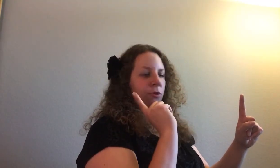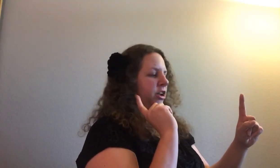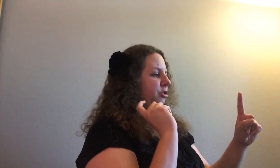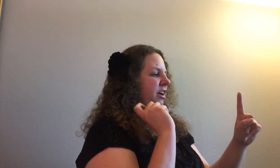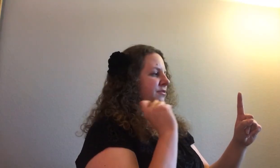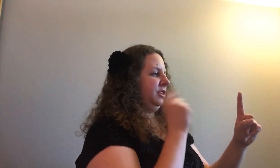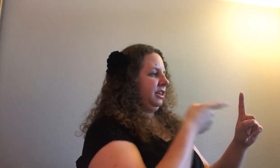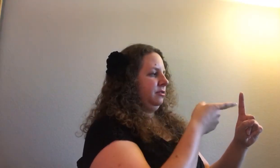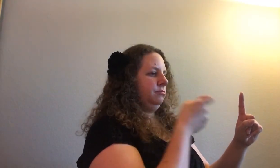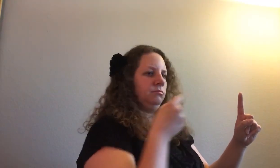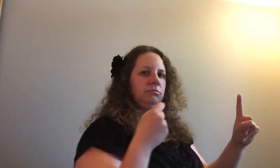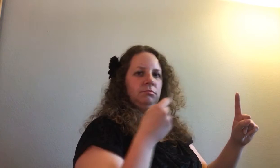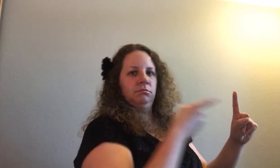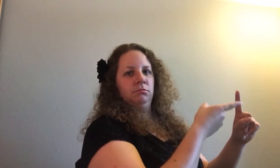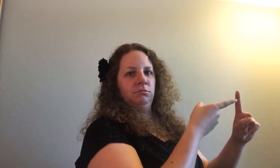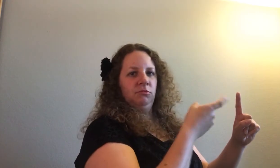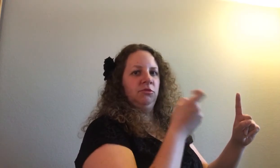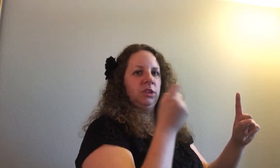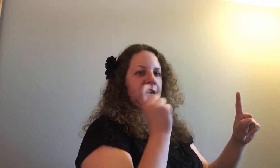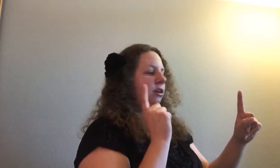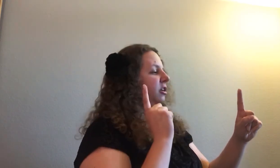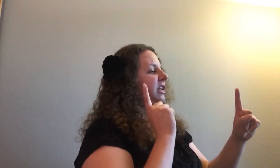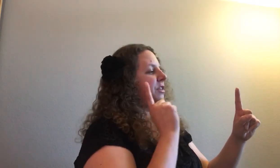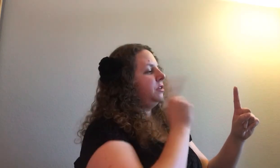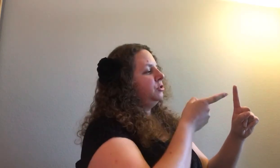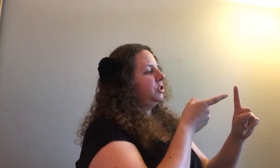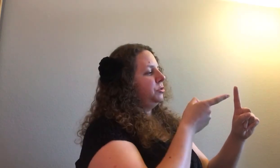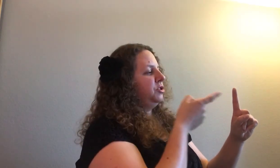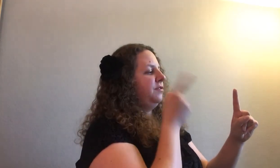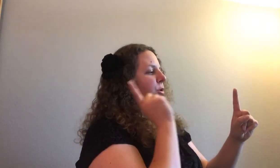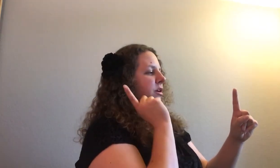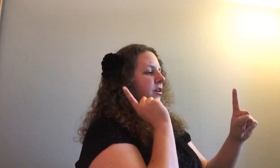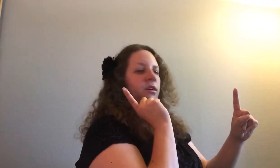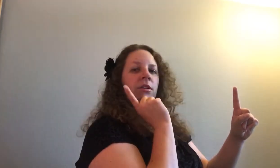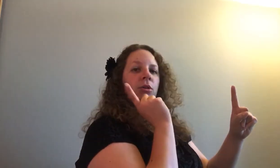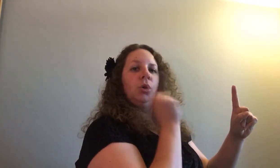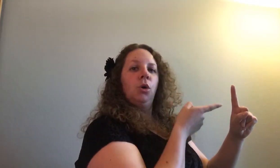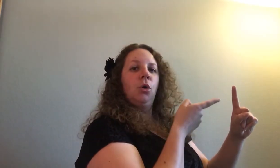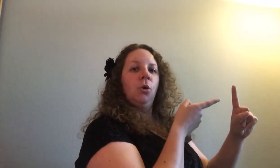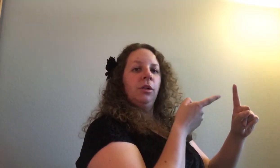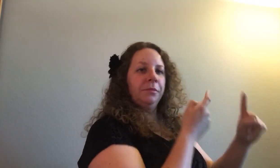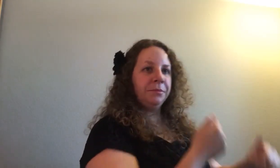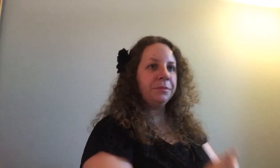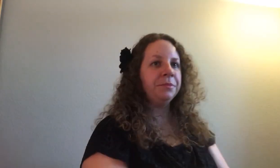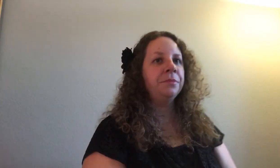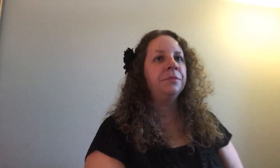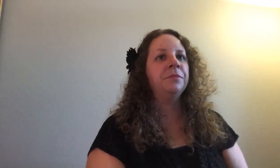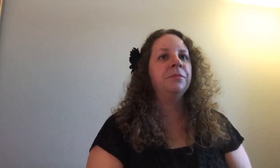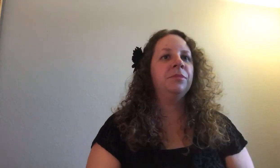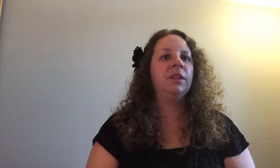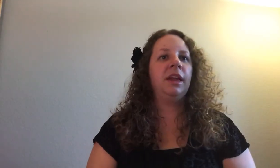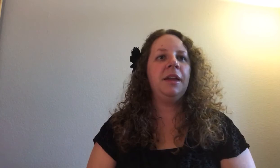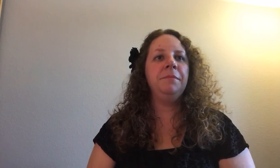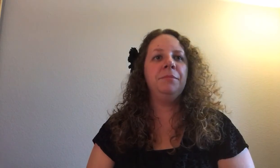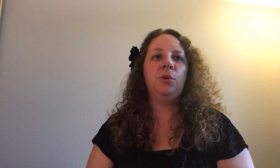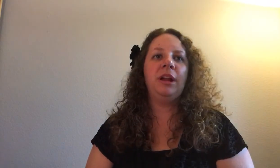You don't have to like flick it or anything. Just go straight forward. Goal. Okay, or